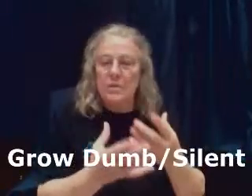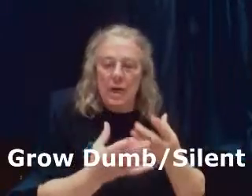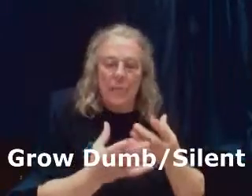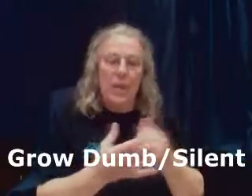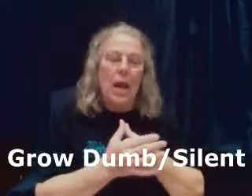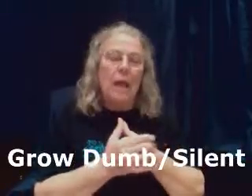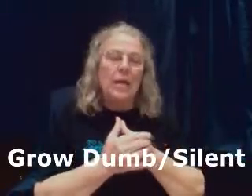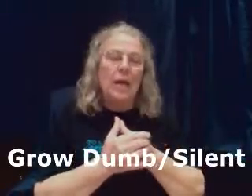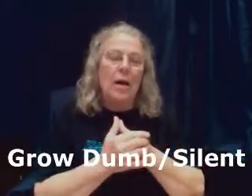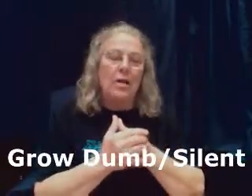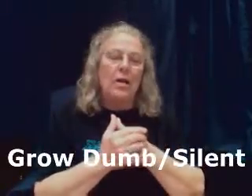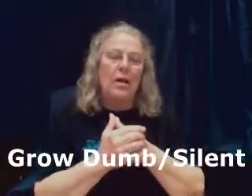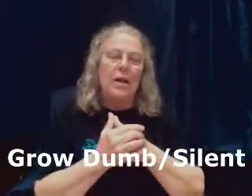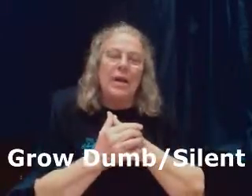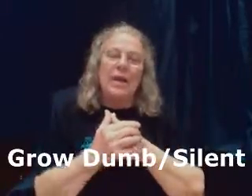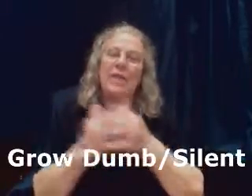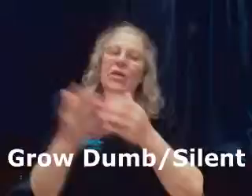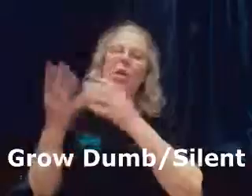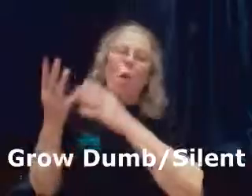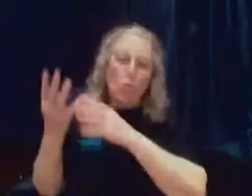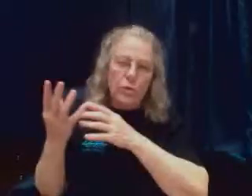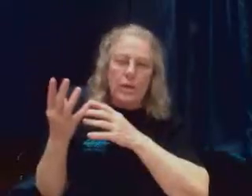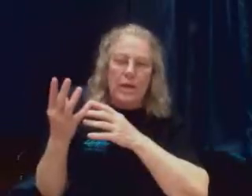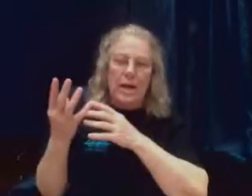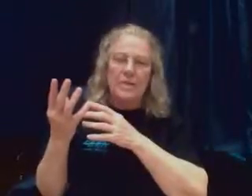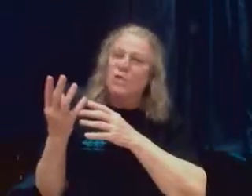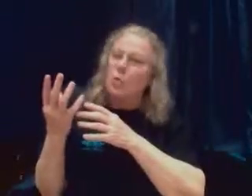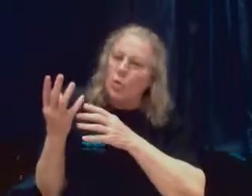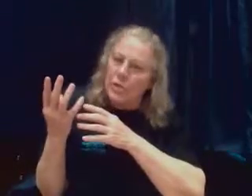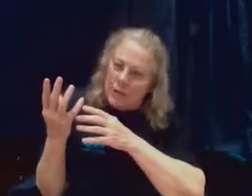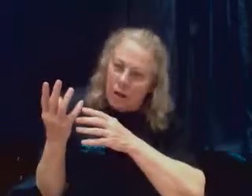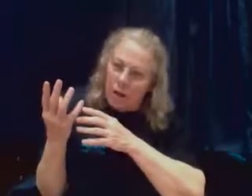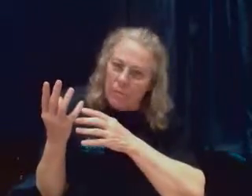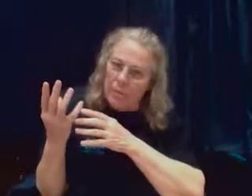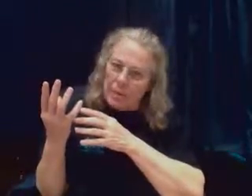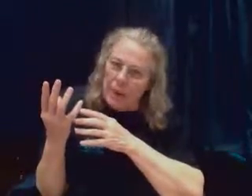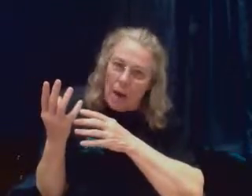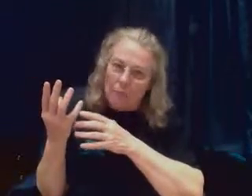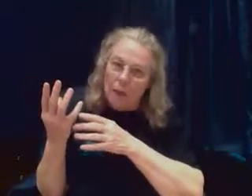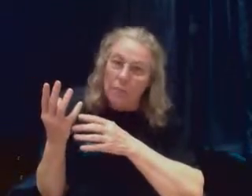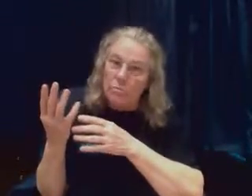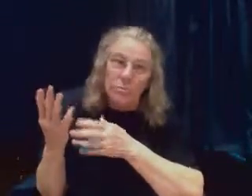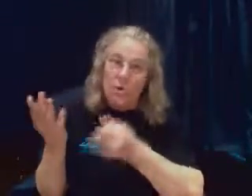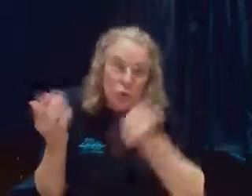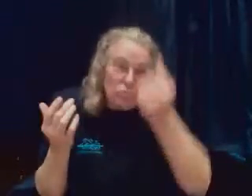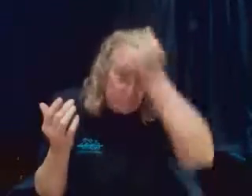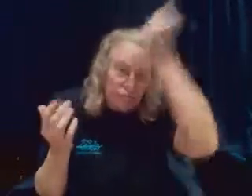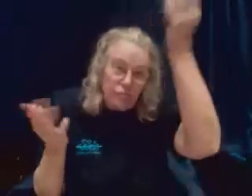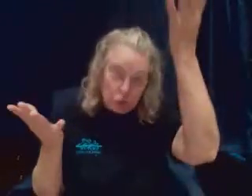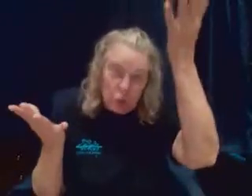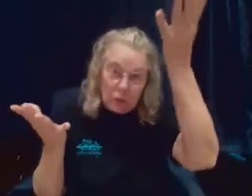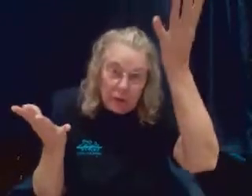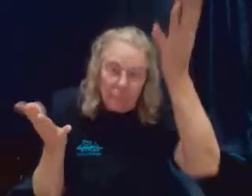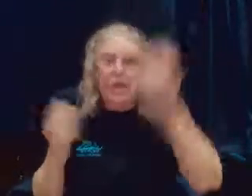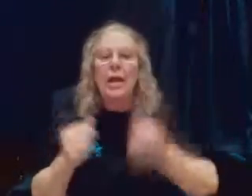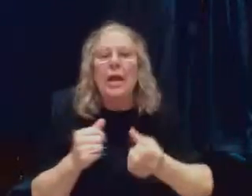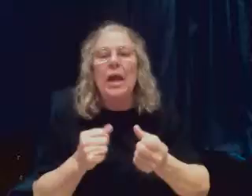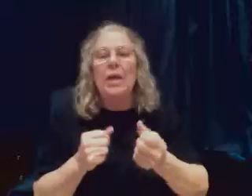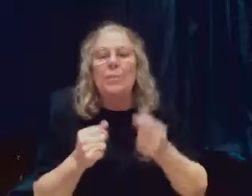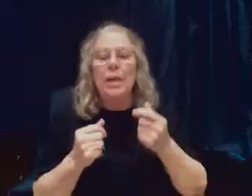dumb. Now, in the olden days, the word dumb did not mean that you're stupid. It meant